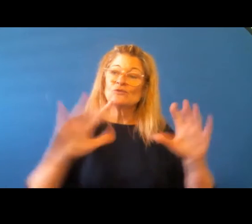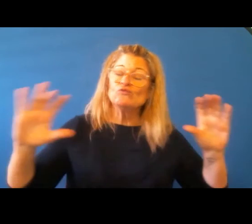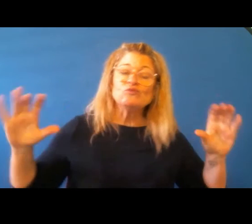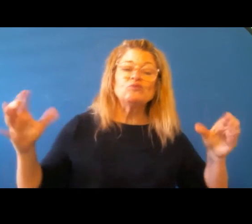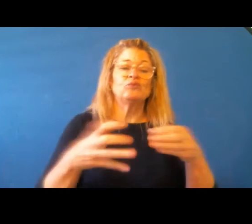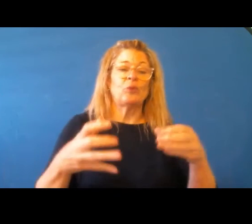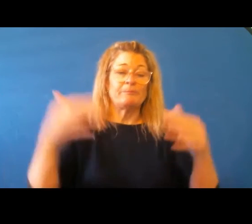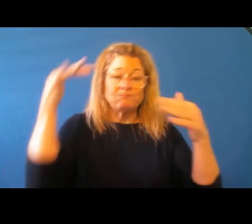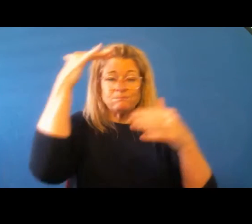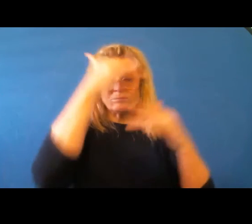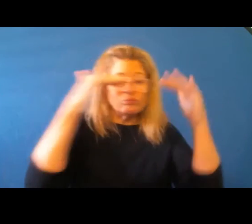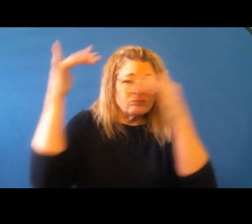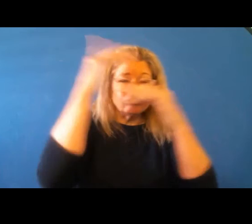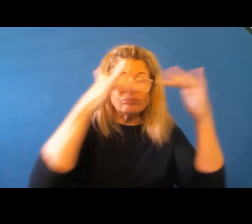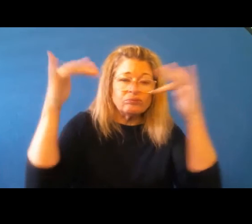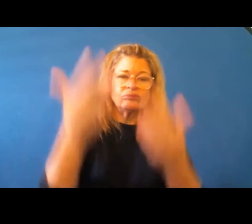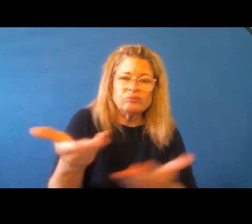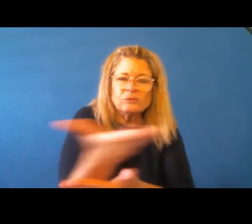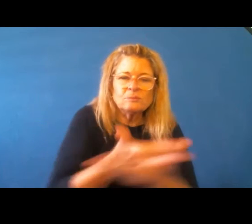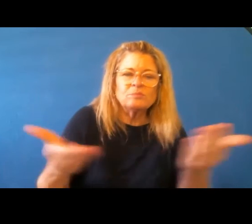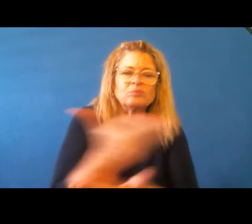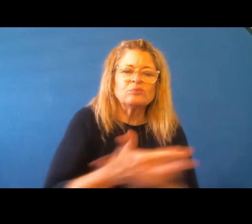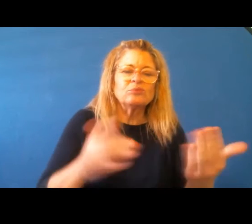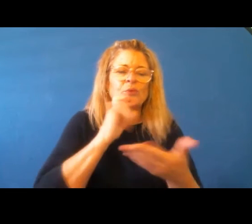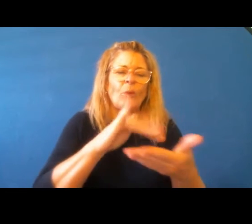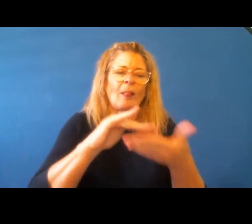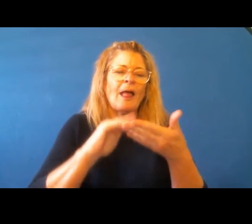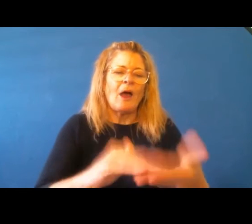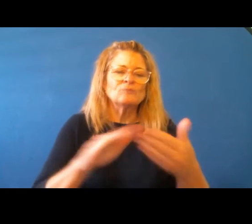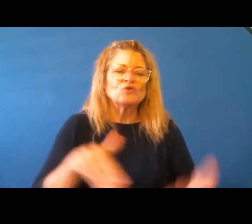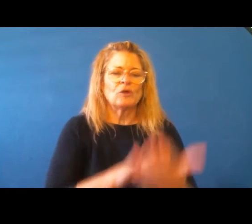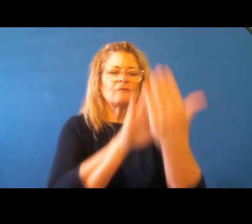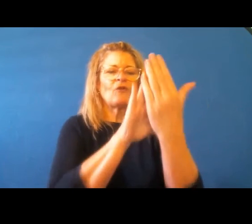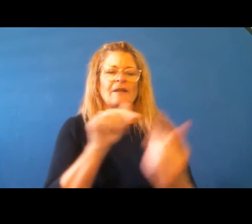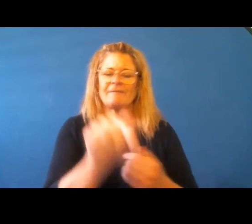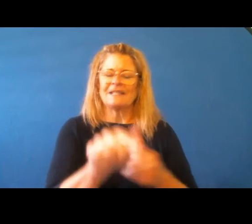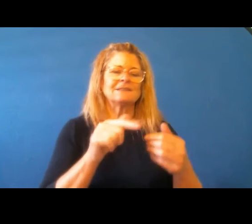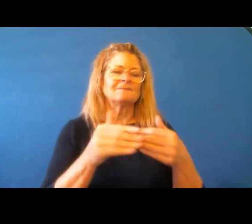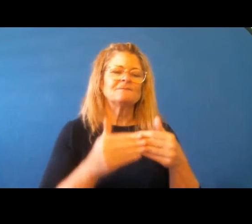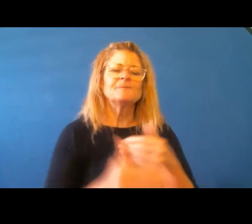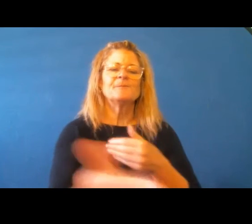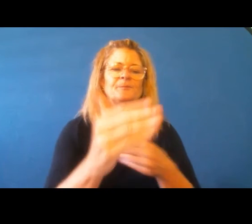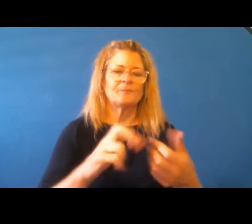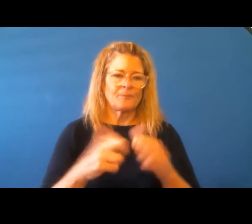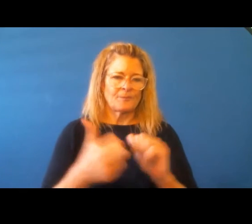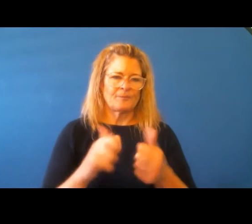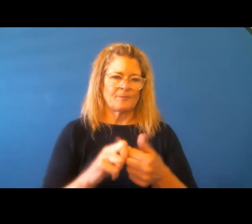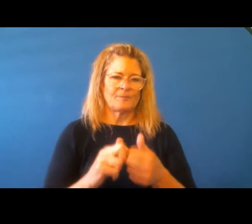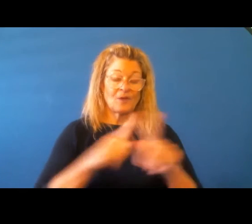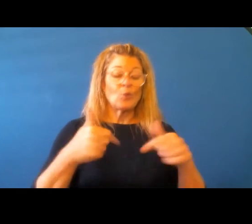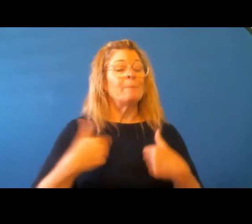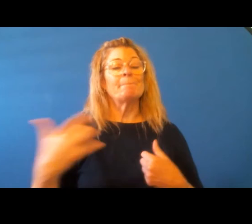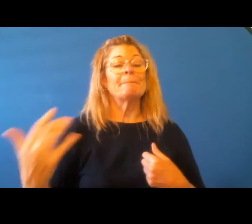to confront these issues. We must be willing to engage in different conversations to innovate a different